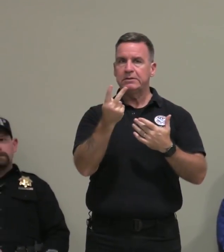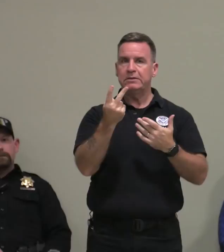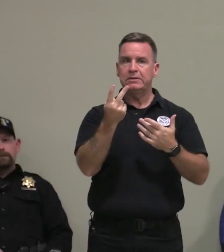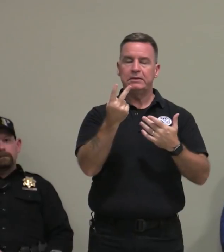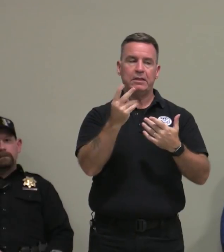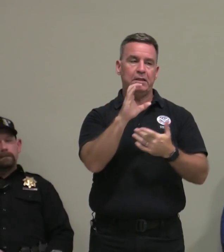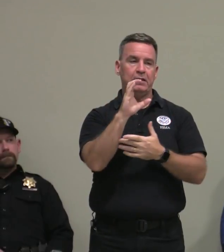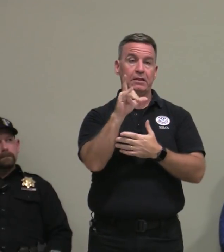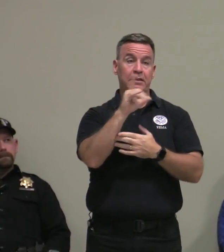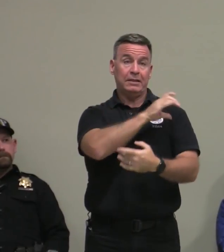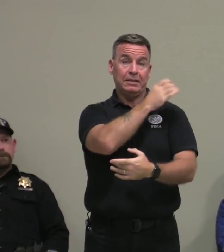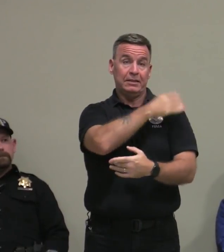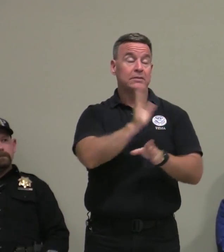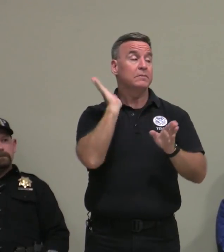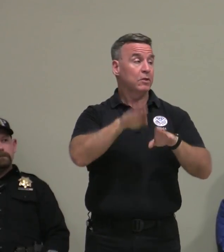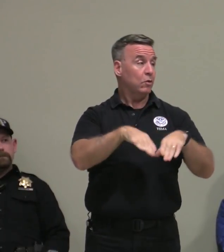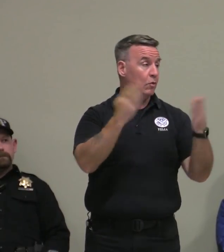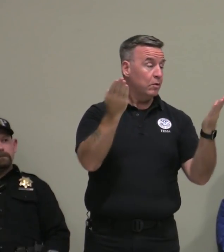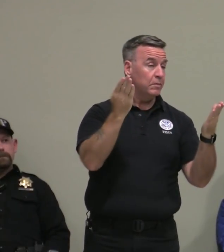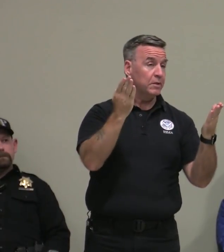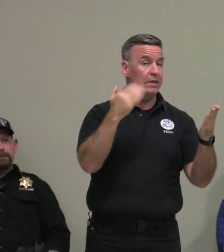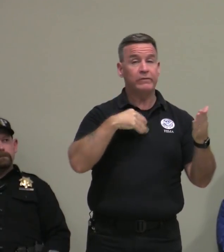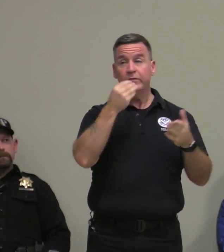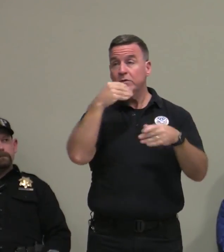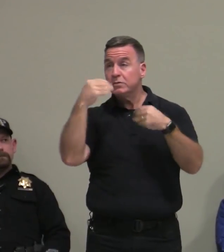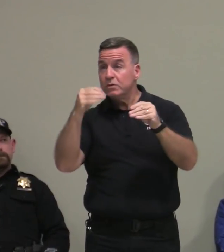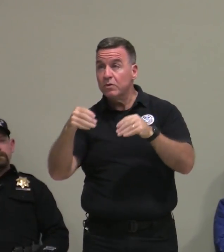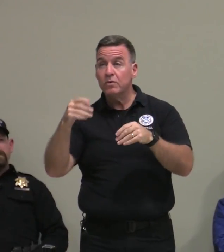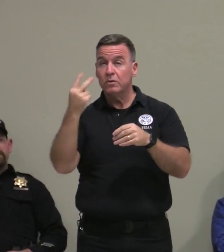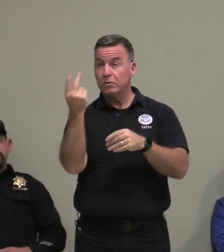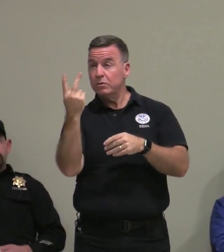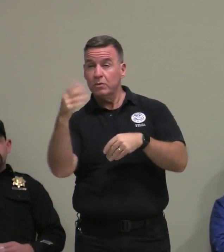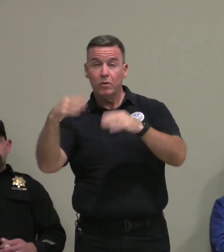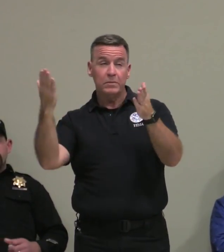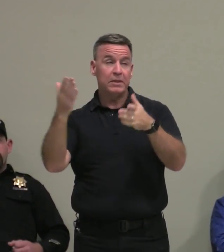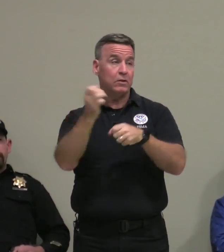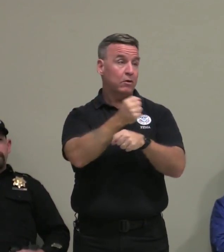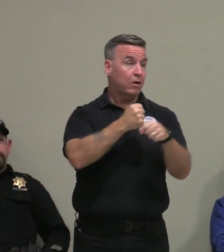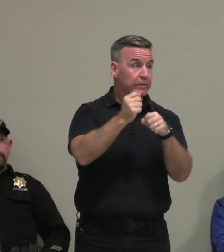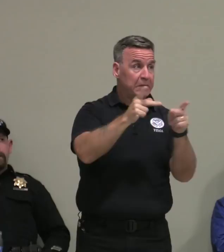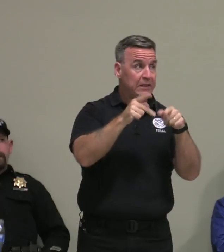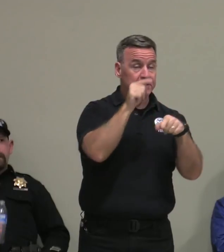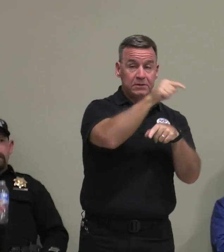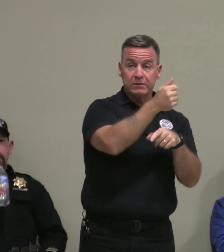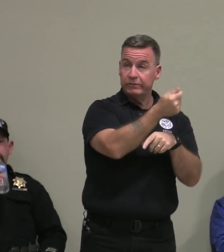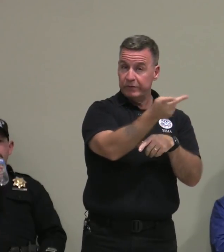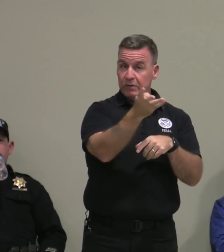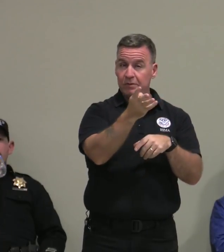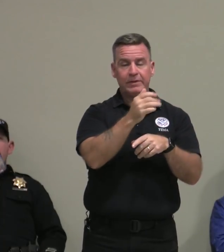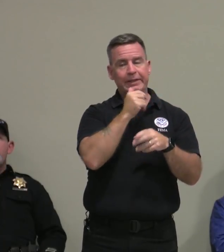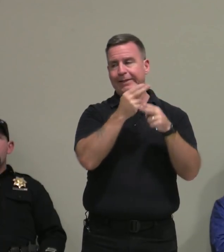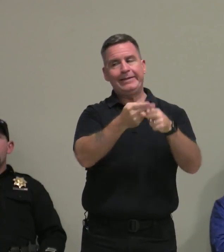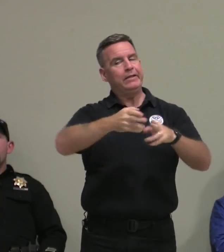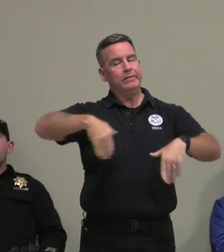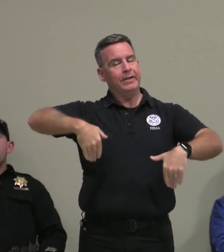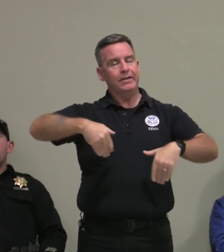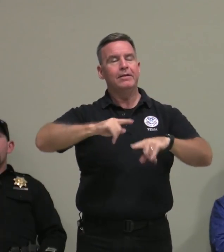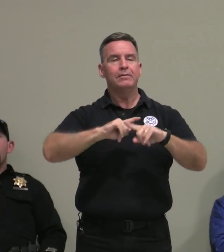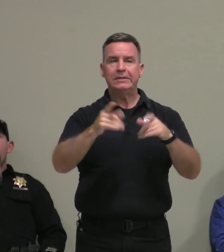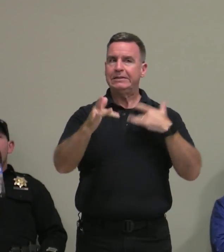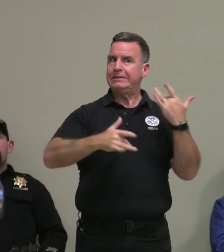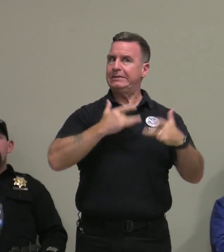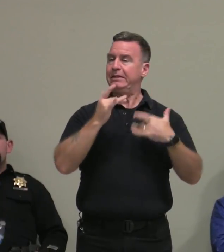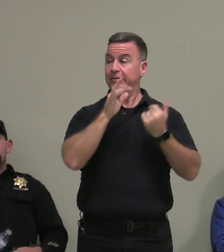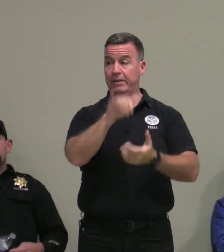clinic is going to be open for us. There's going to be a grocery store to open. Coffee places, a couple of them. I'm not going to name names, but I'm very